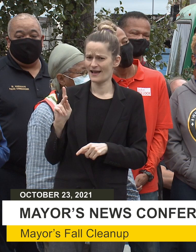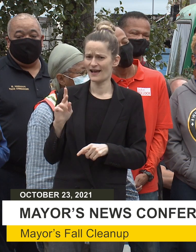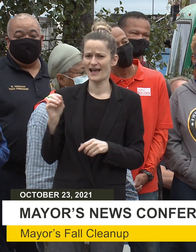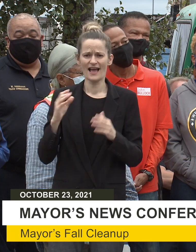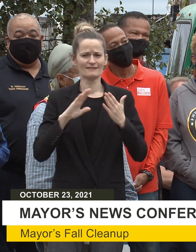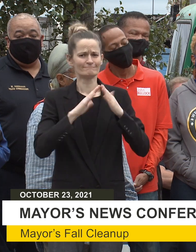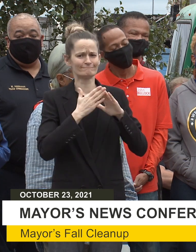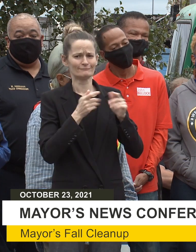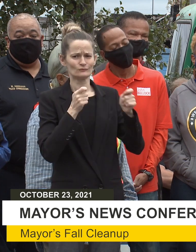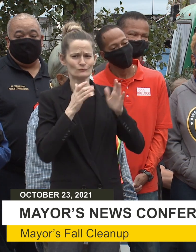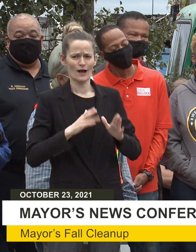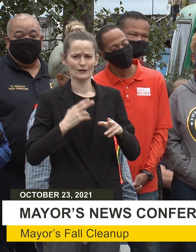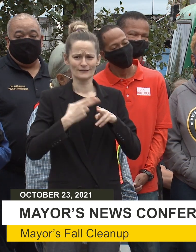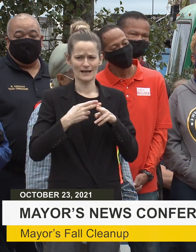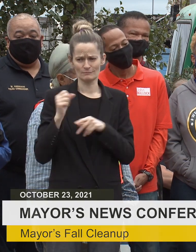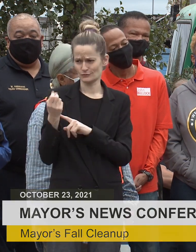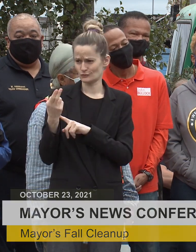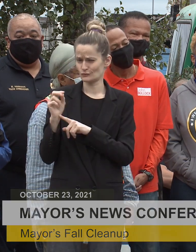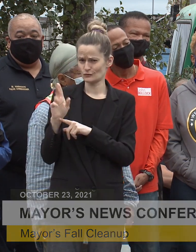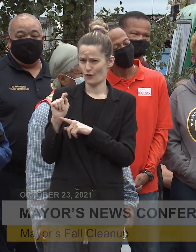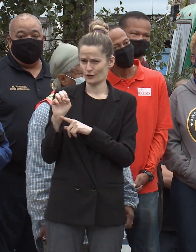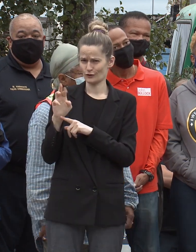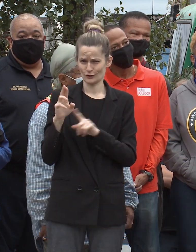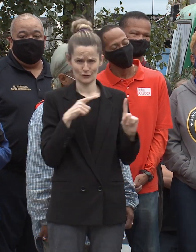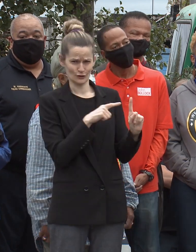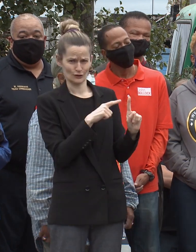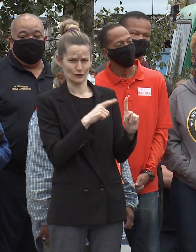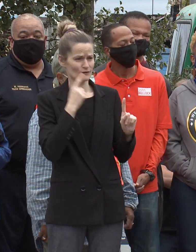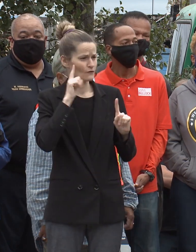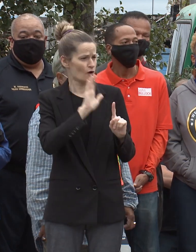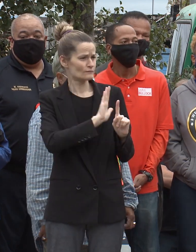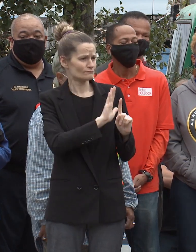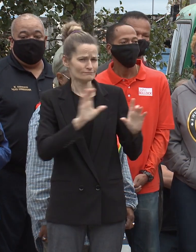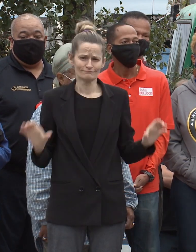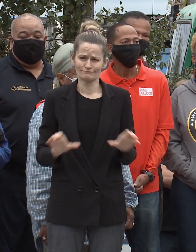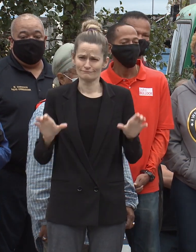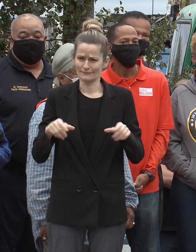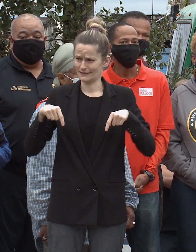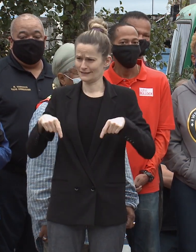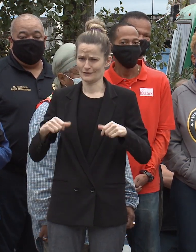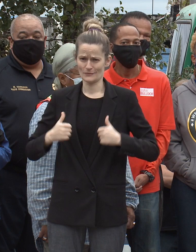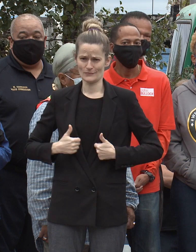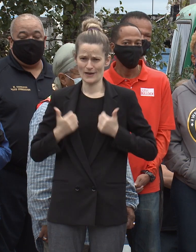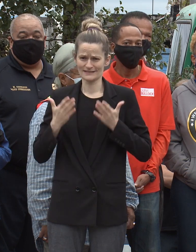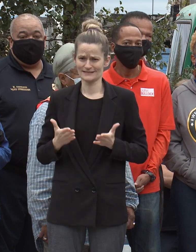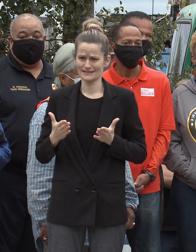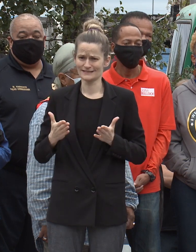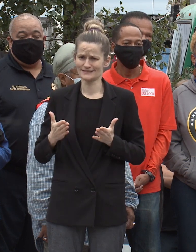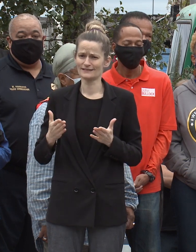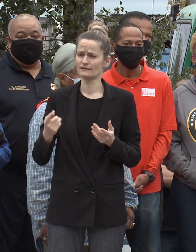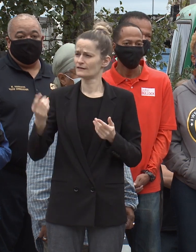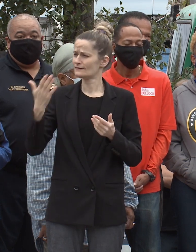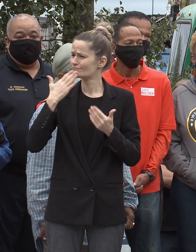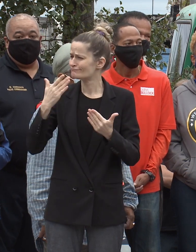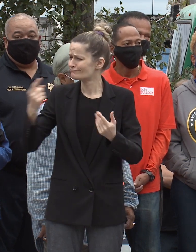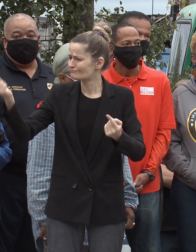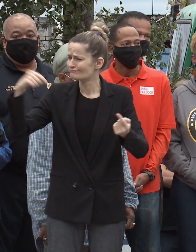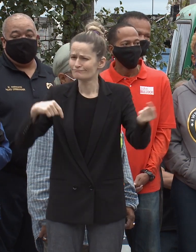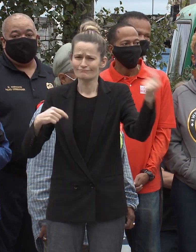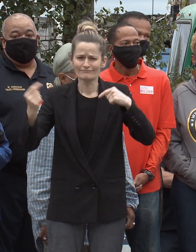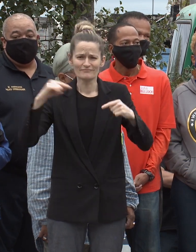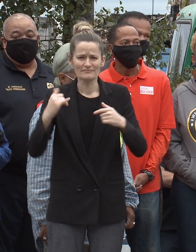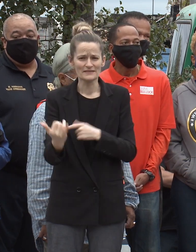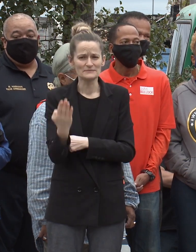for all that they're doing, and for the residents and city staff that are here that came out this morning, because we